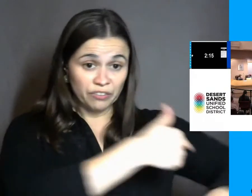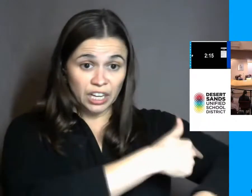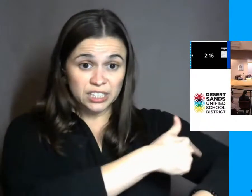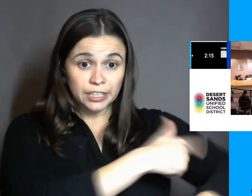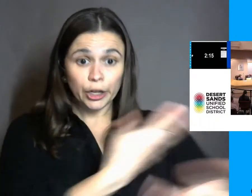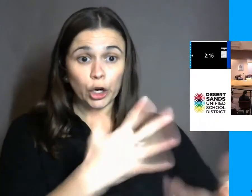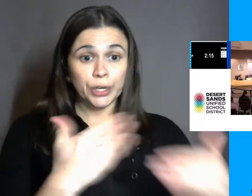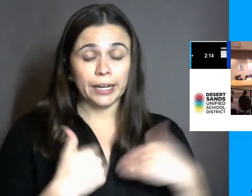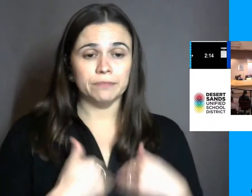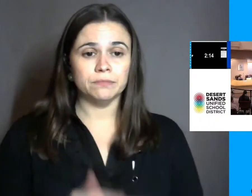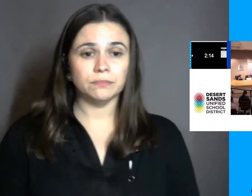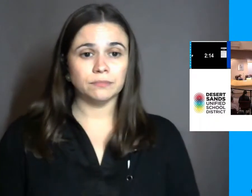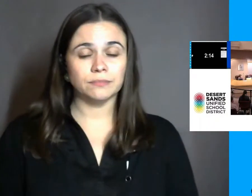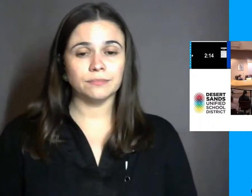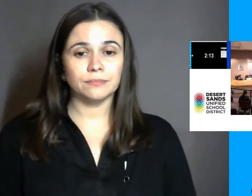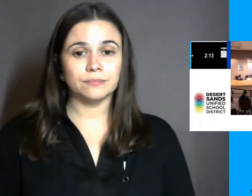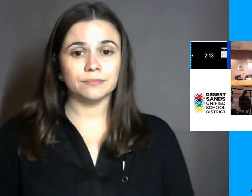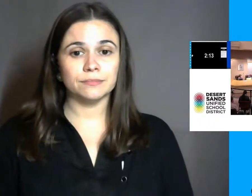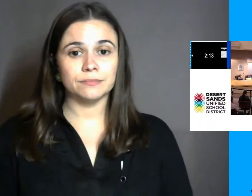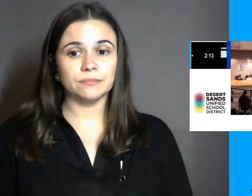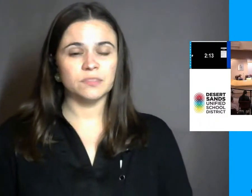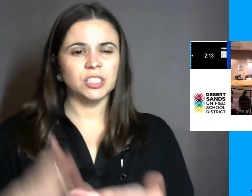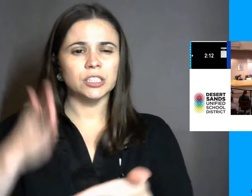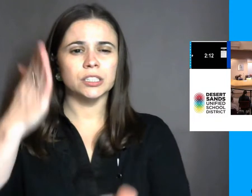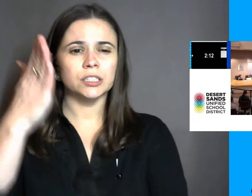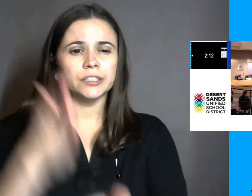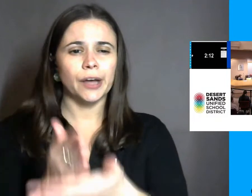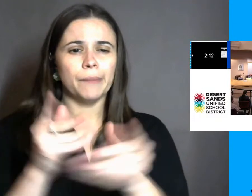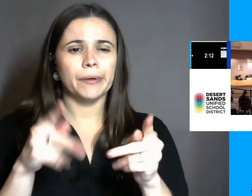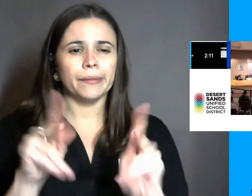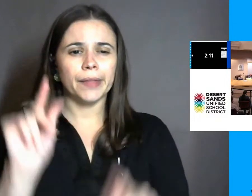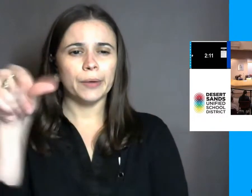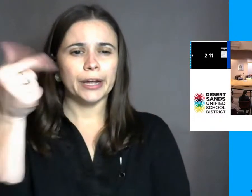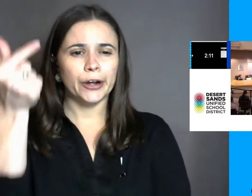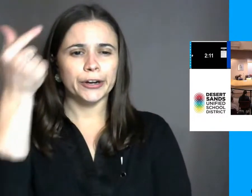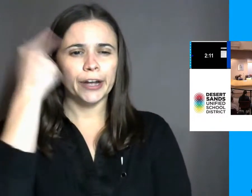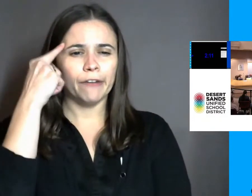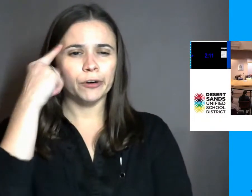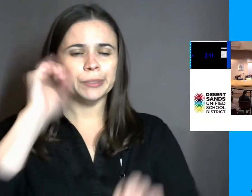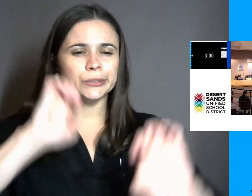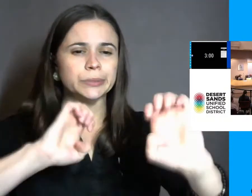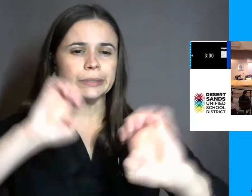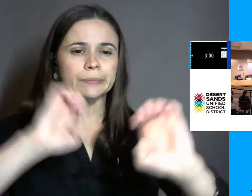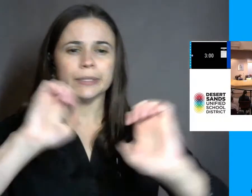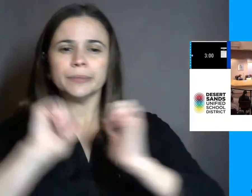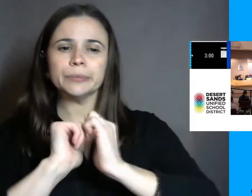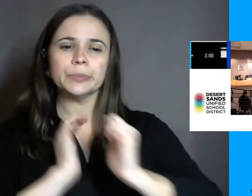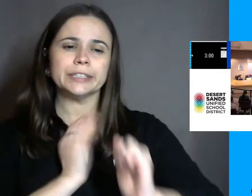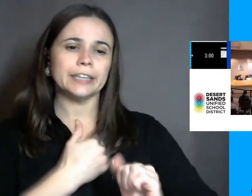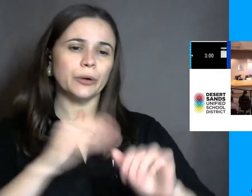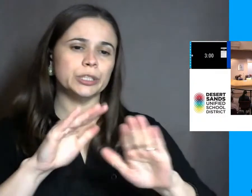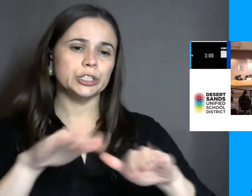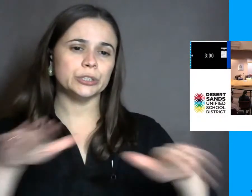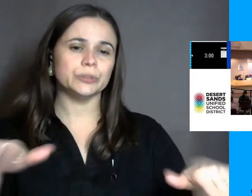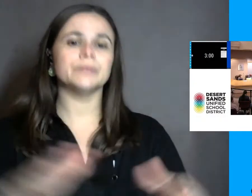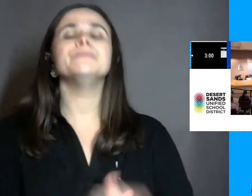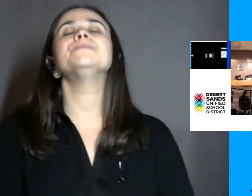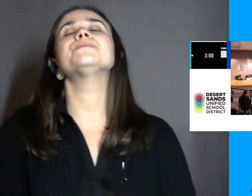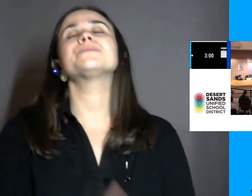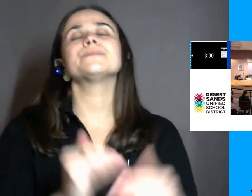Stop allowing our government to experiment on our children. The next letter, Brooke